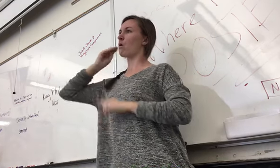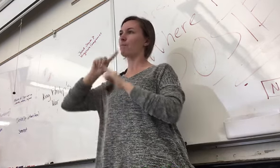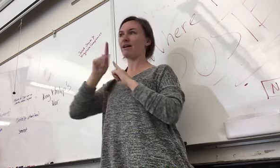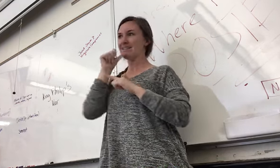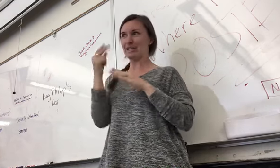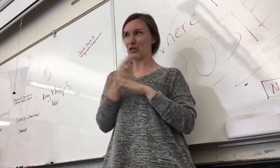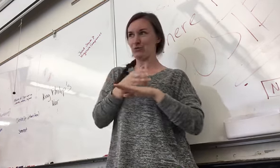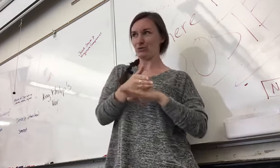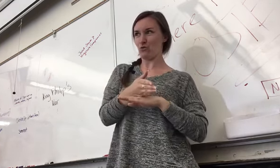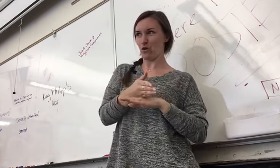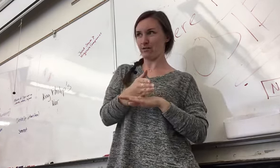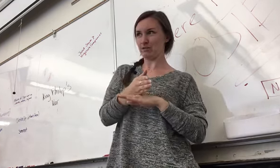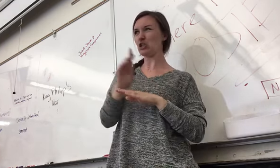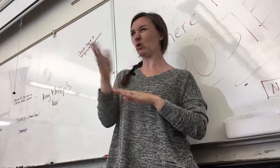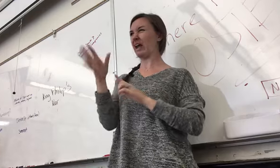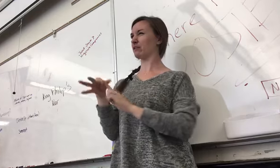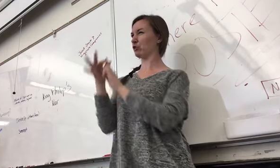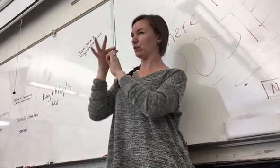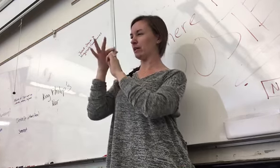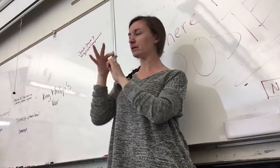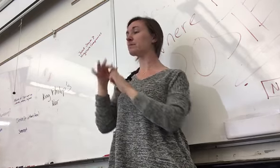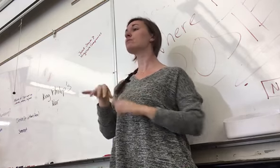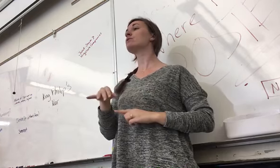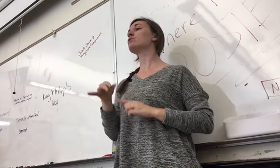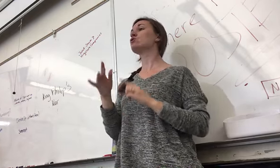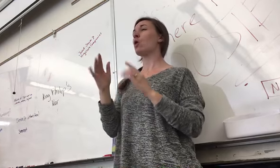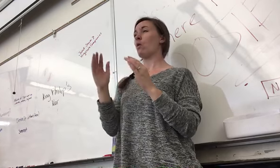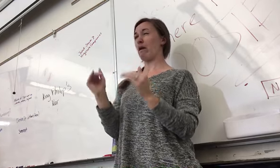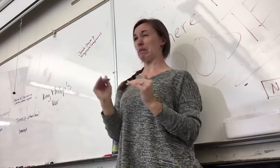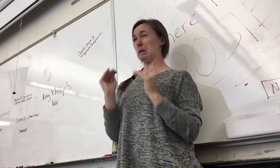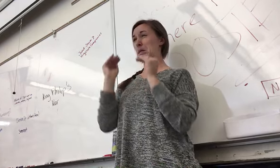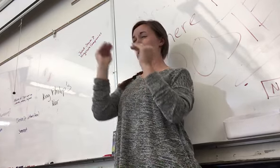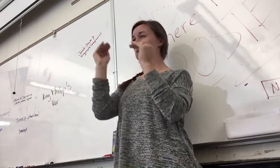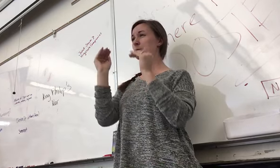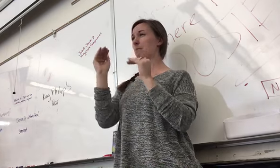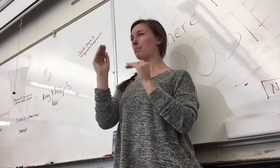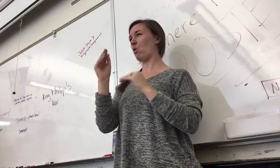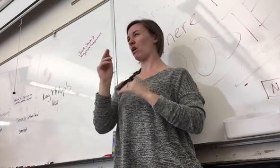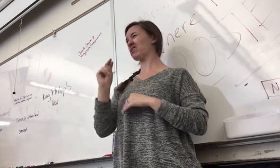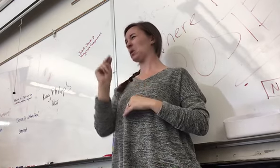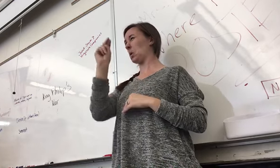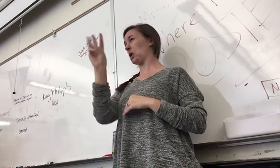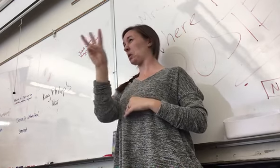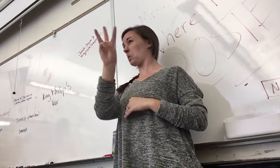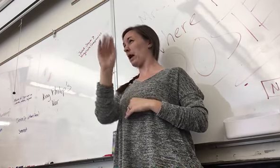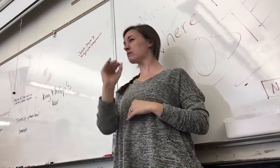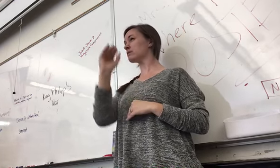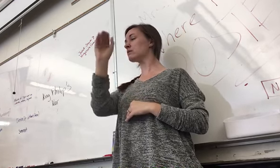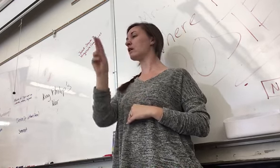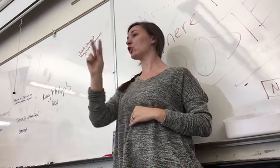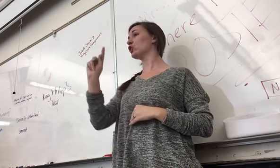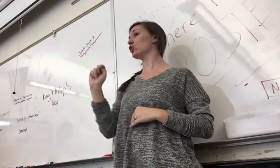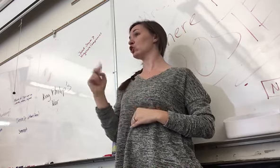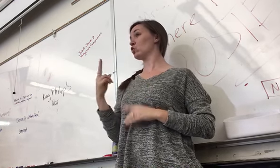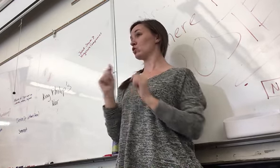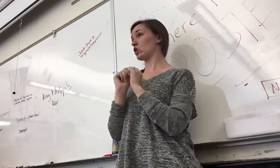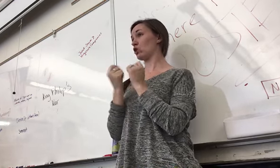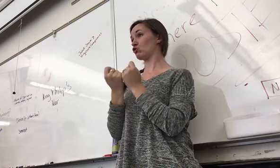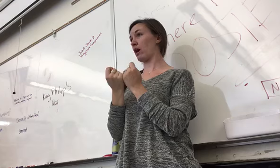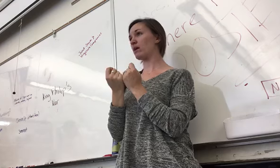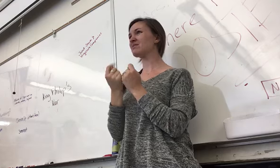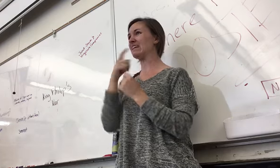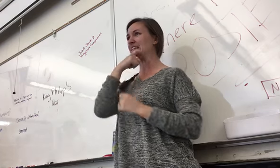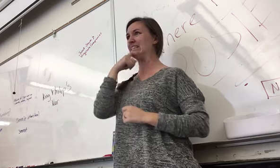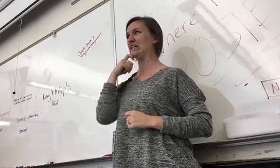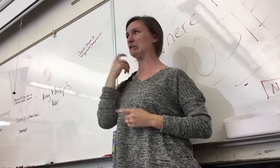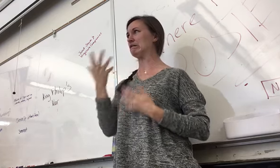see, we have the Great Basin tribes, which is Utah. The biggest thing about that, think Utah is a desert. Utah, you can't make permanent